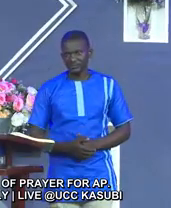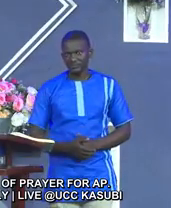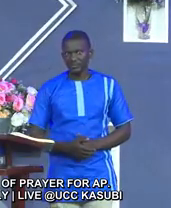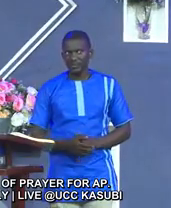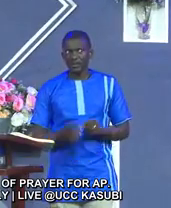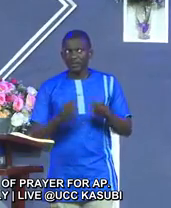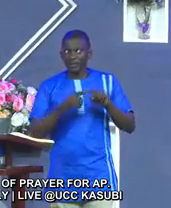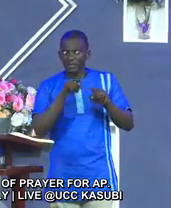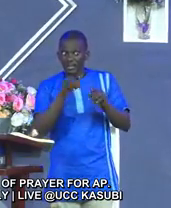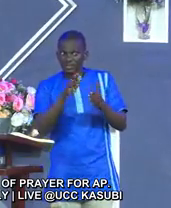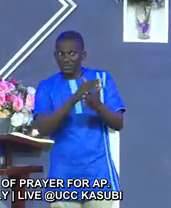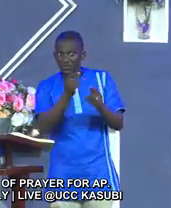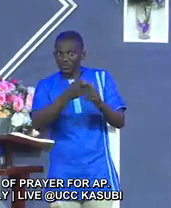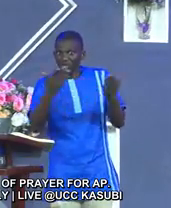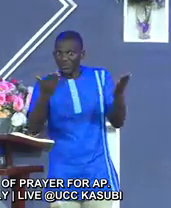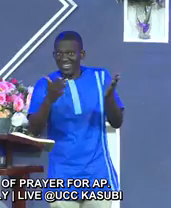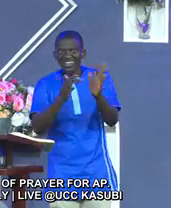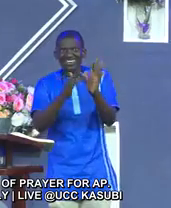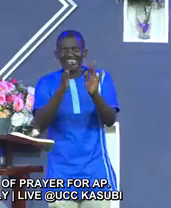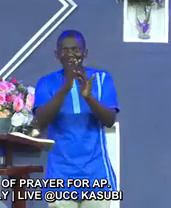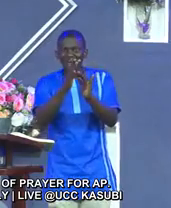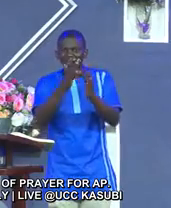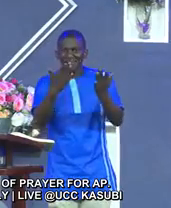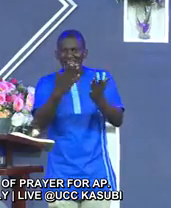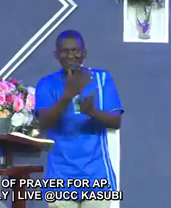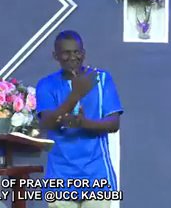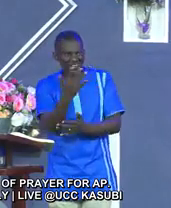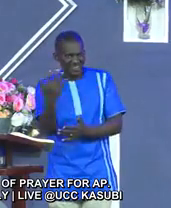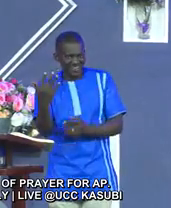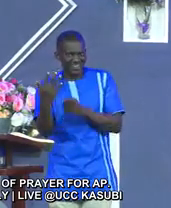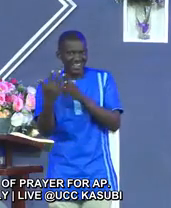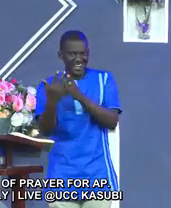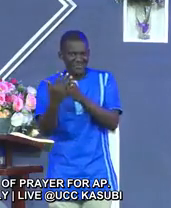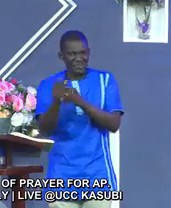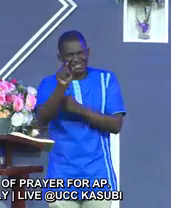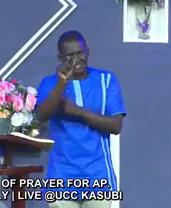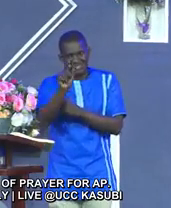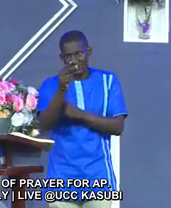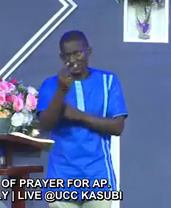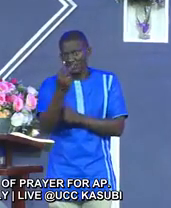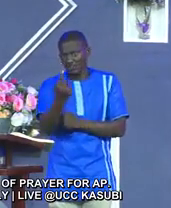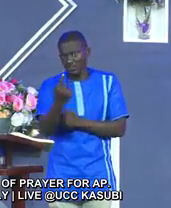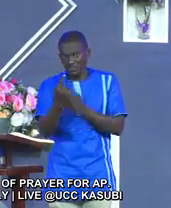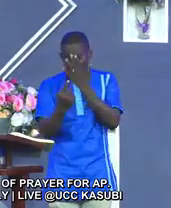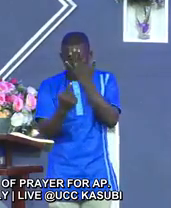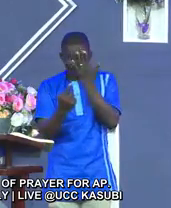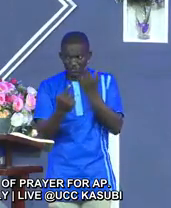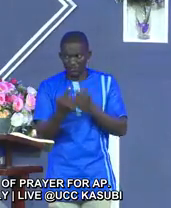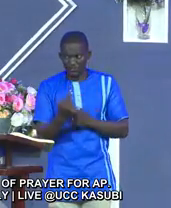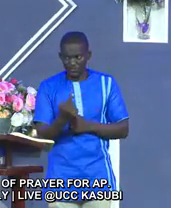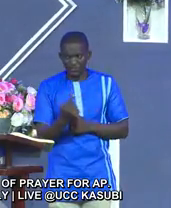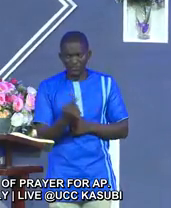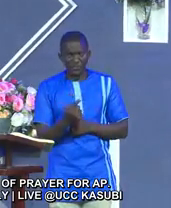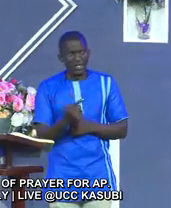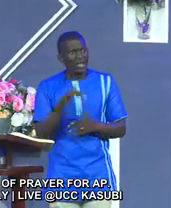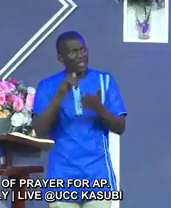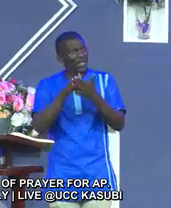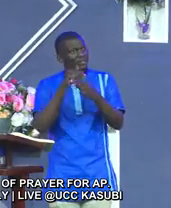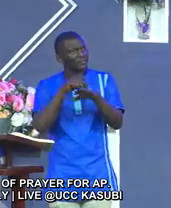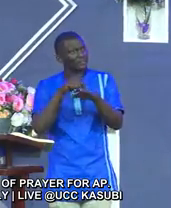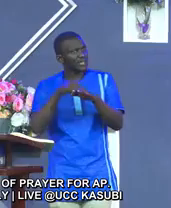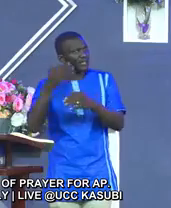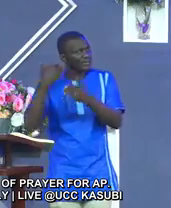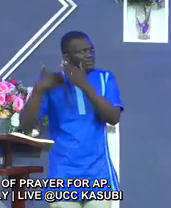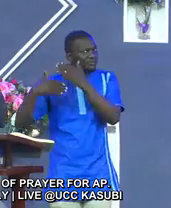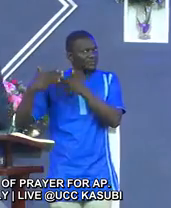it. That song comes from Numbers. It should be chapter 21. That